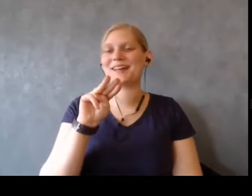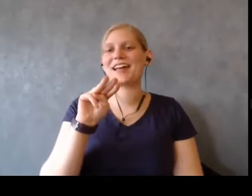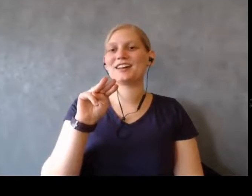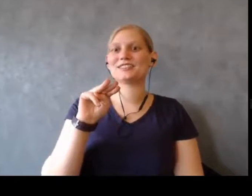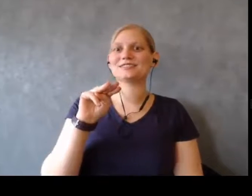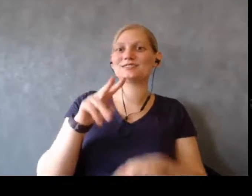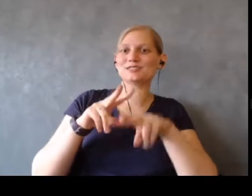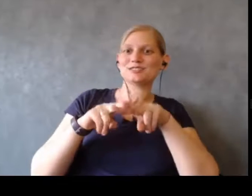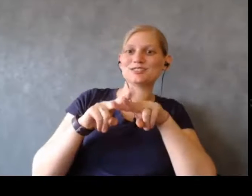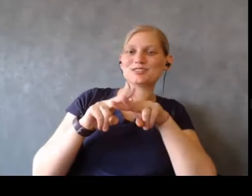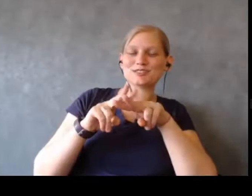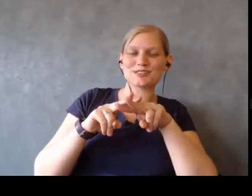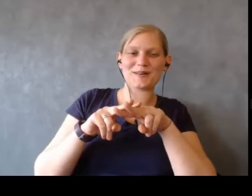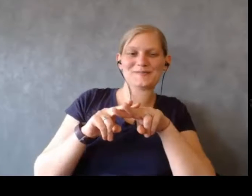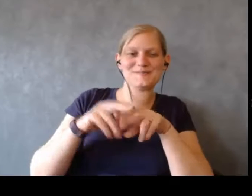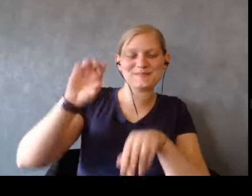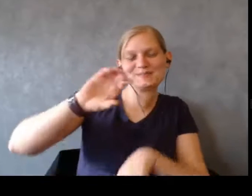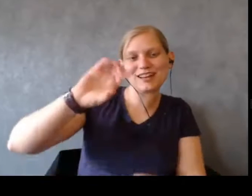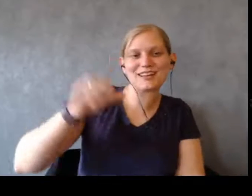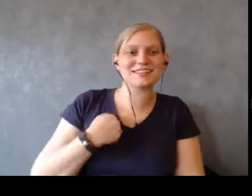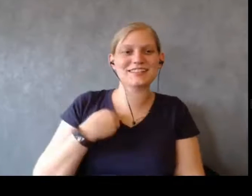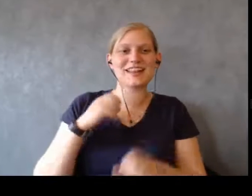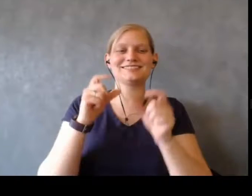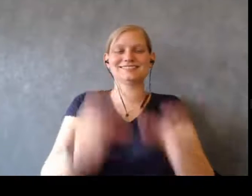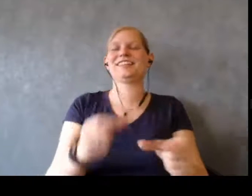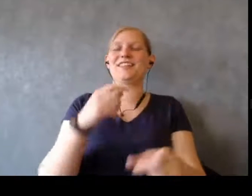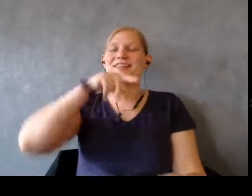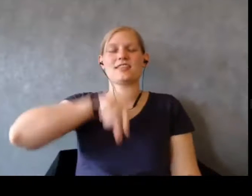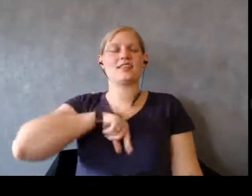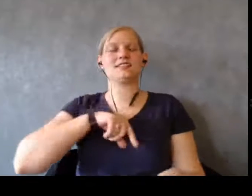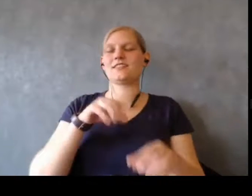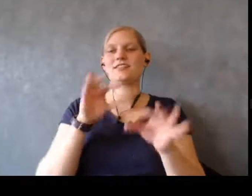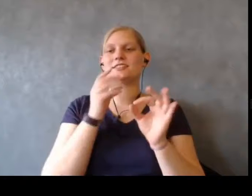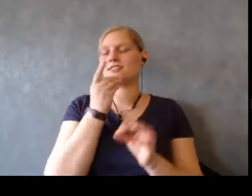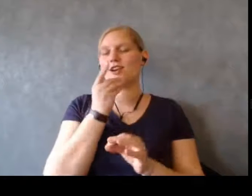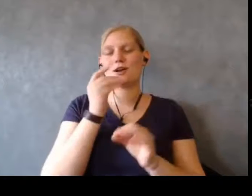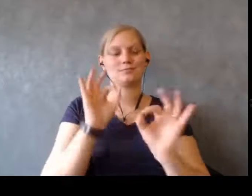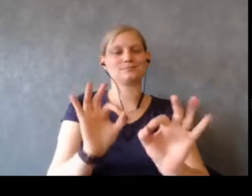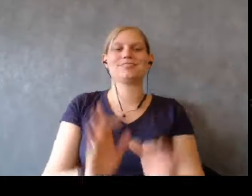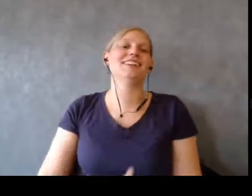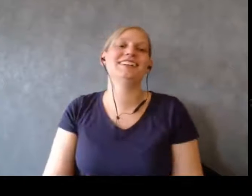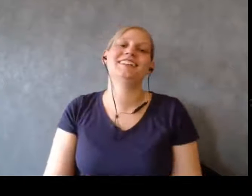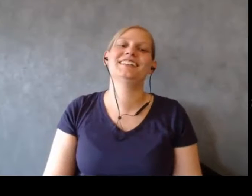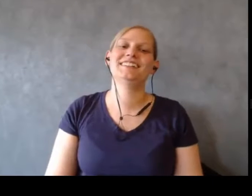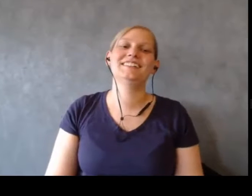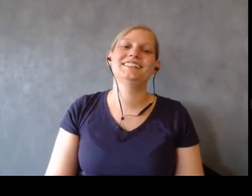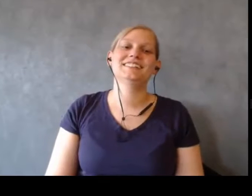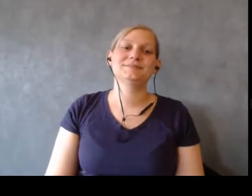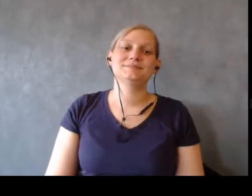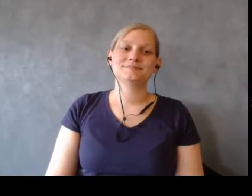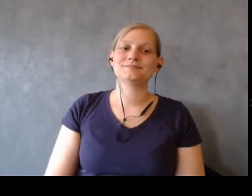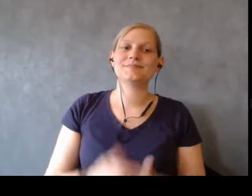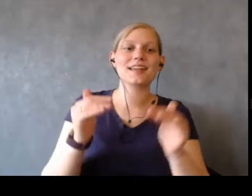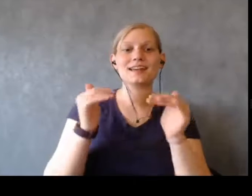Argentina. Put it on the Thanksgiving table. And finally, embrace real sex and bodies. Check out